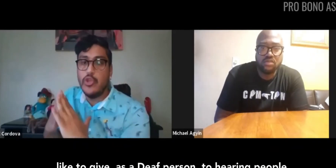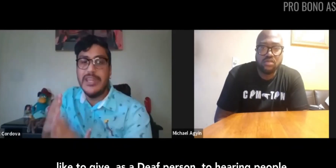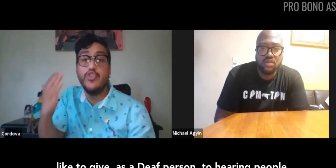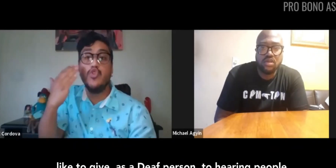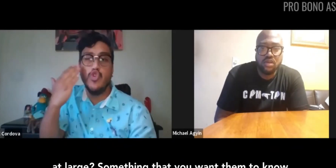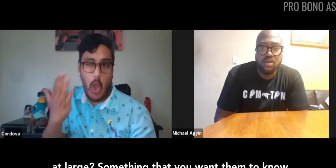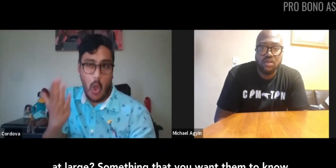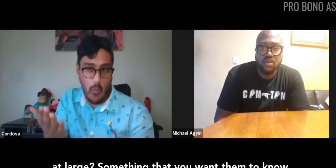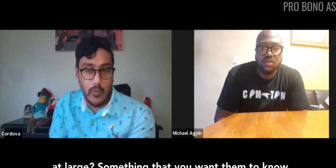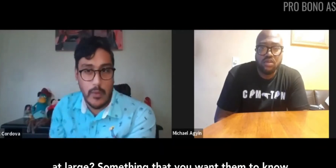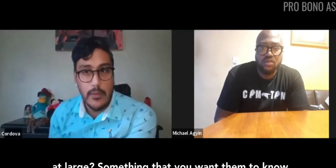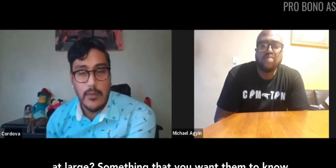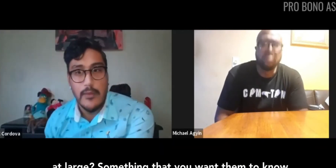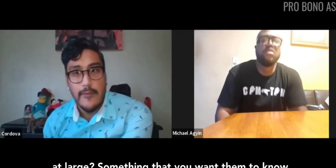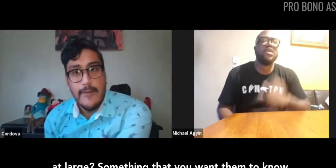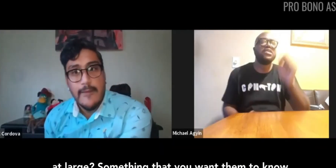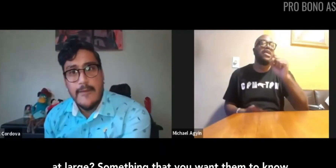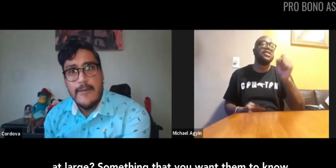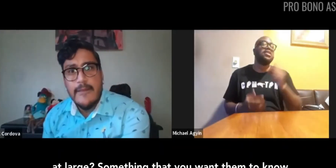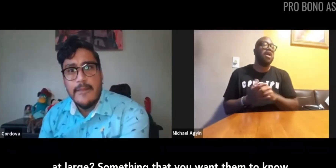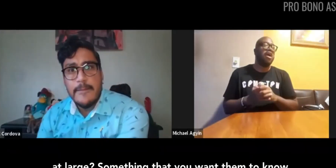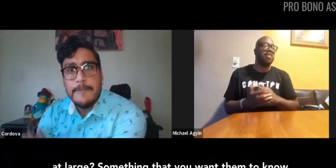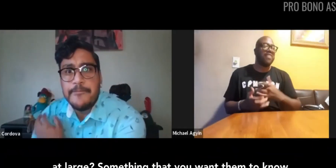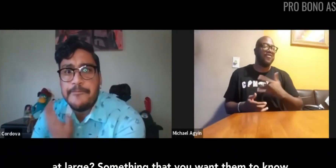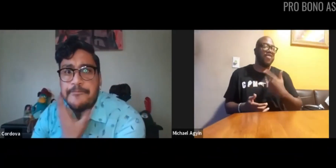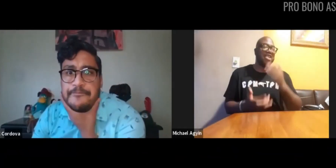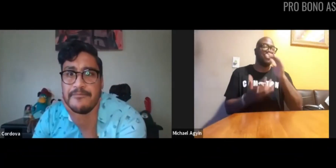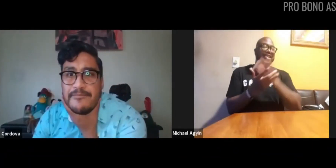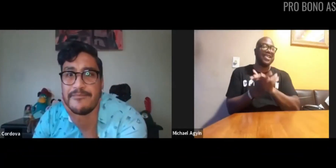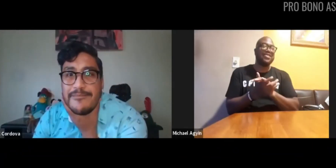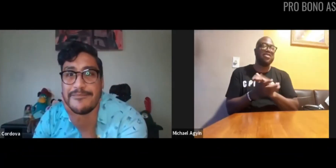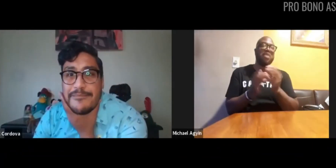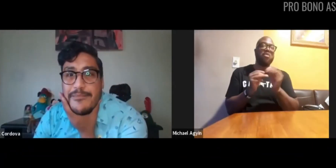to hearing people at large? Something that you want them to know.